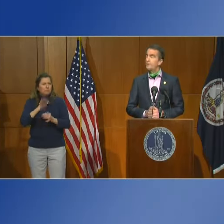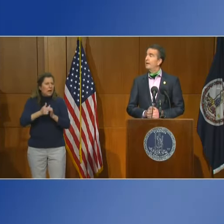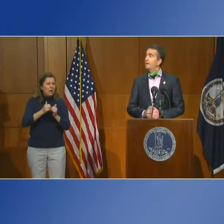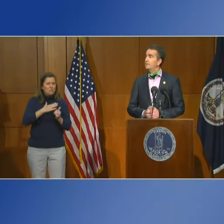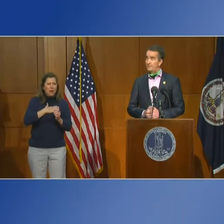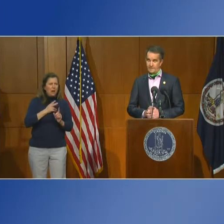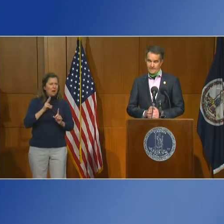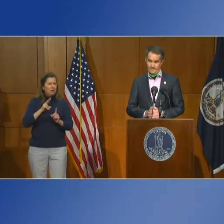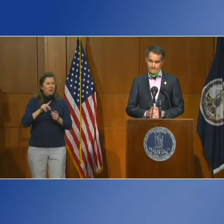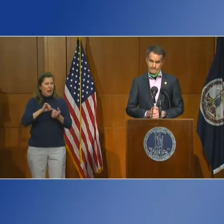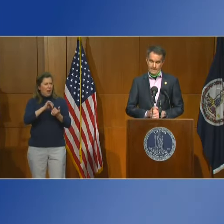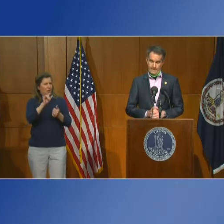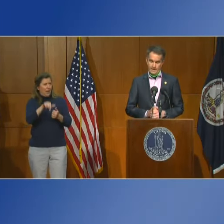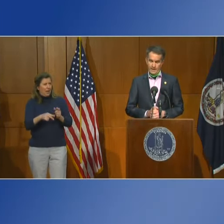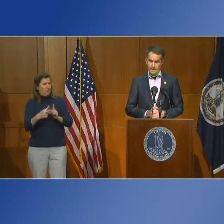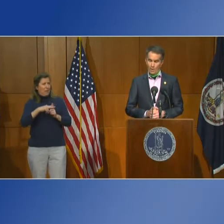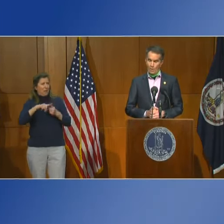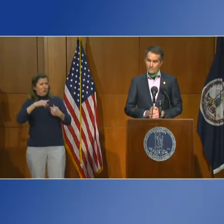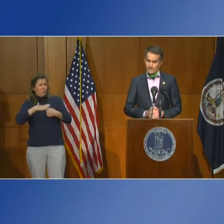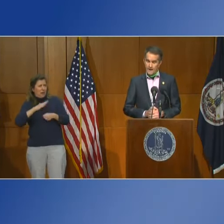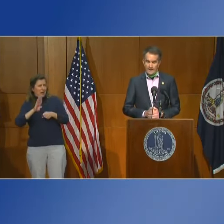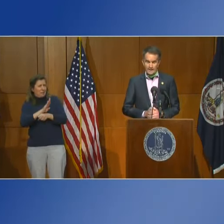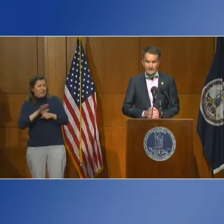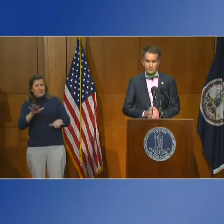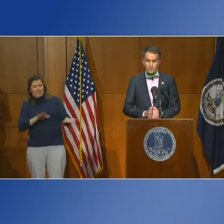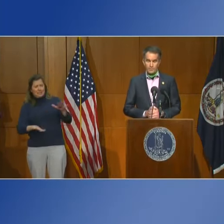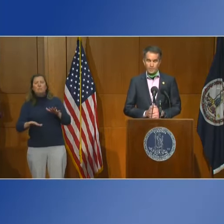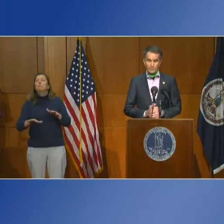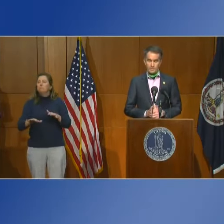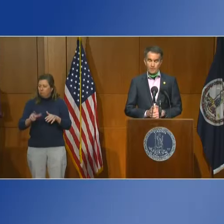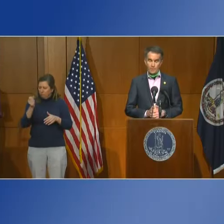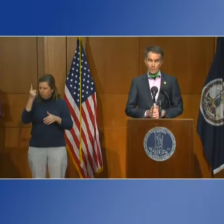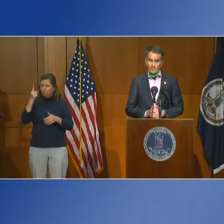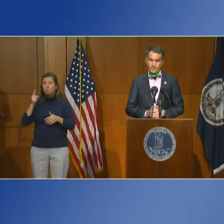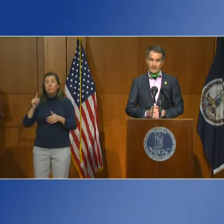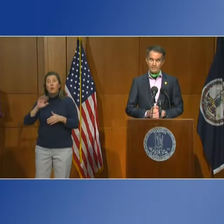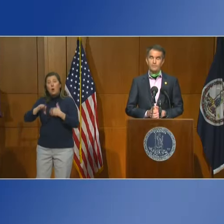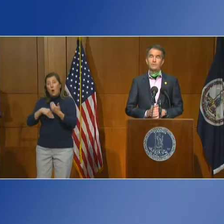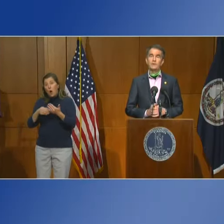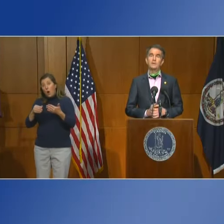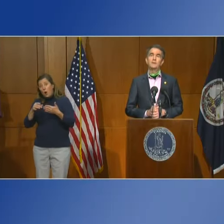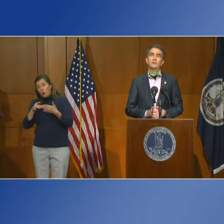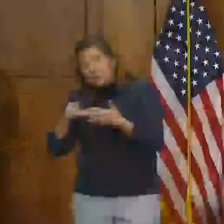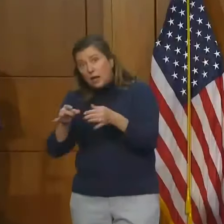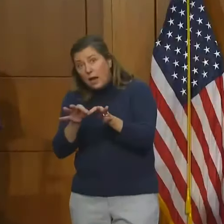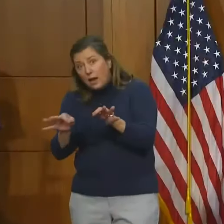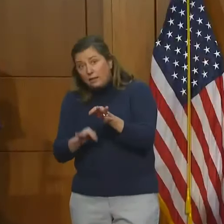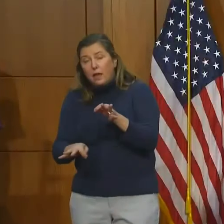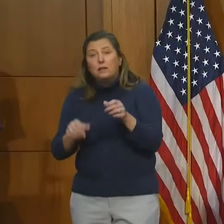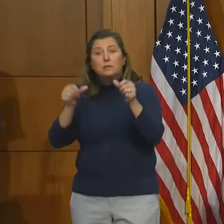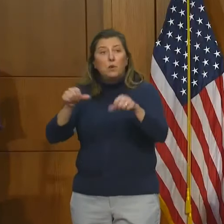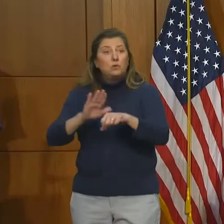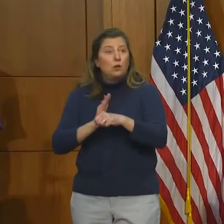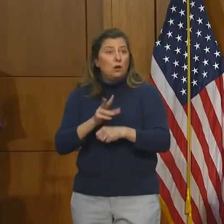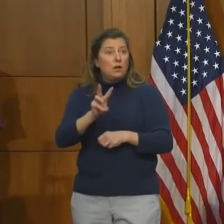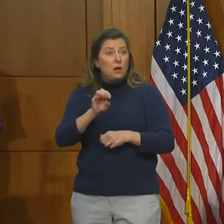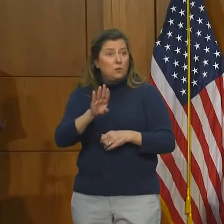this pertains to them, and all of the guidelines will be posted on our website,